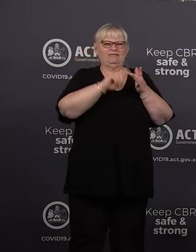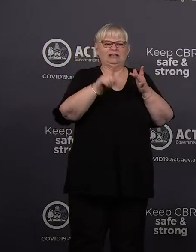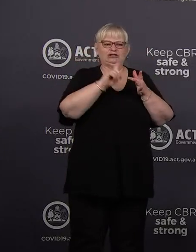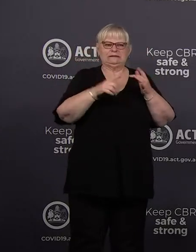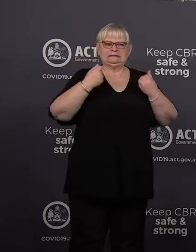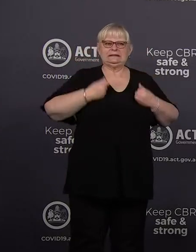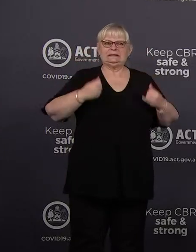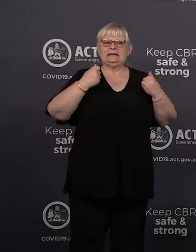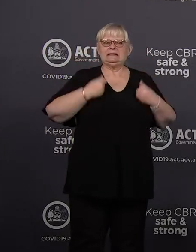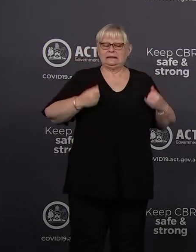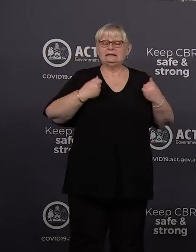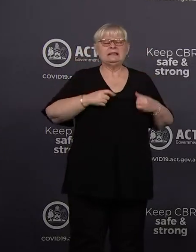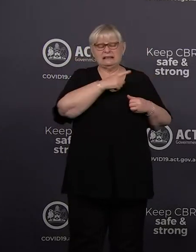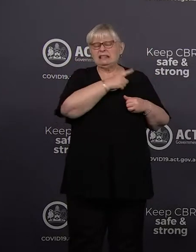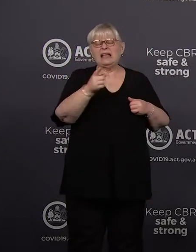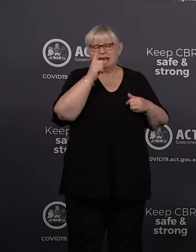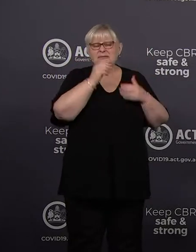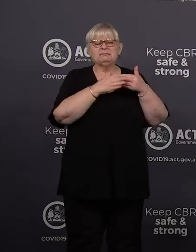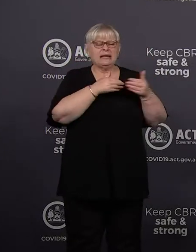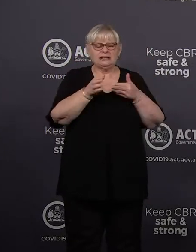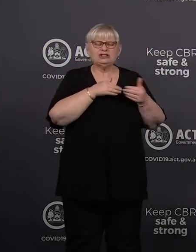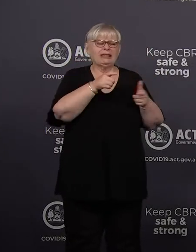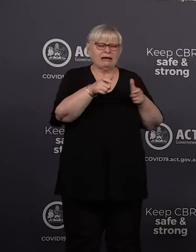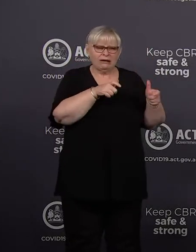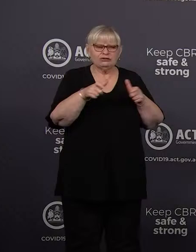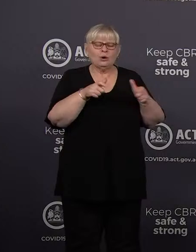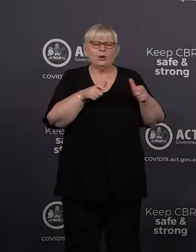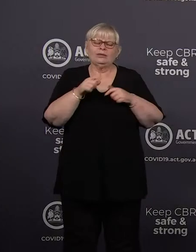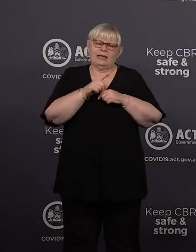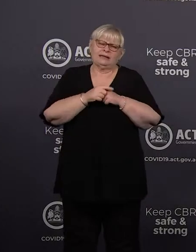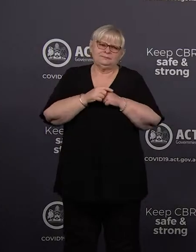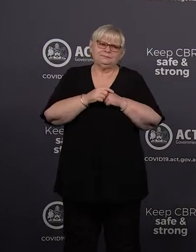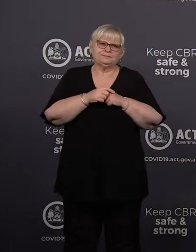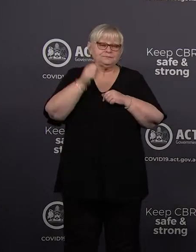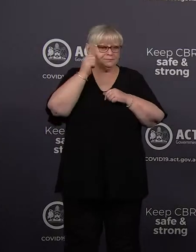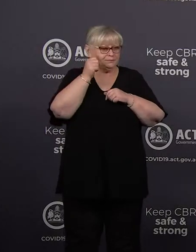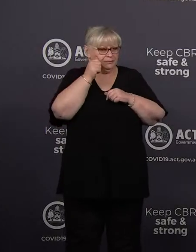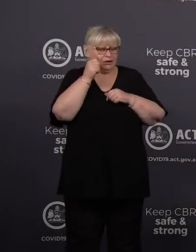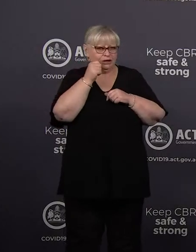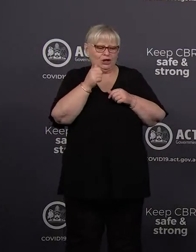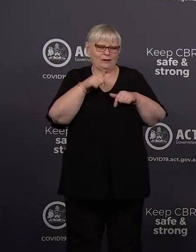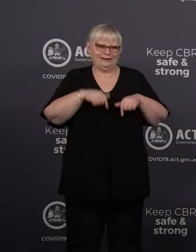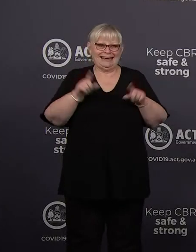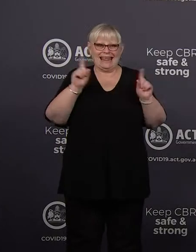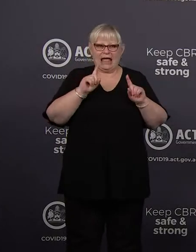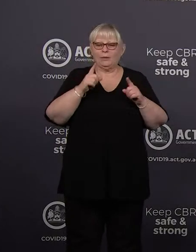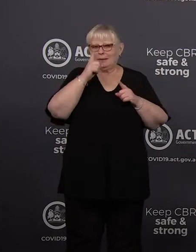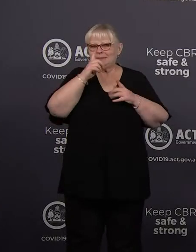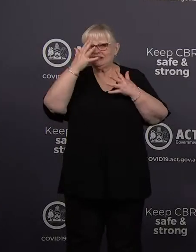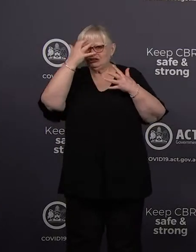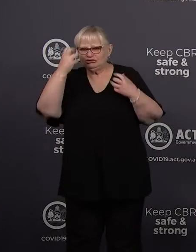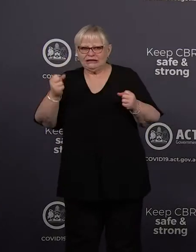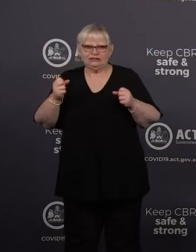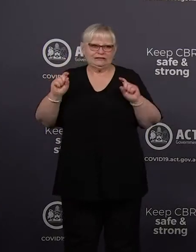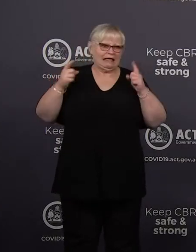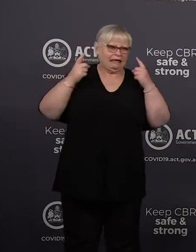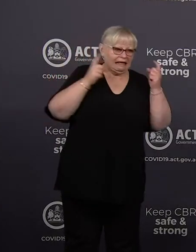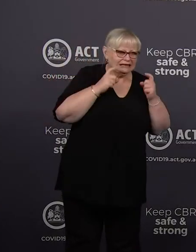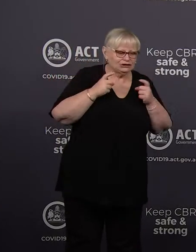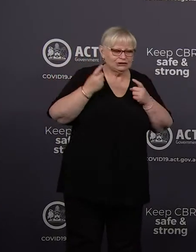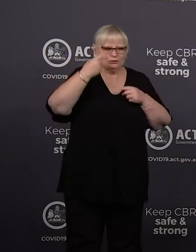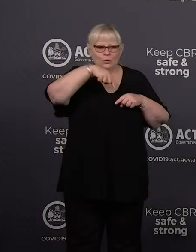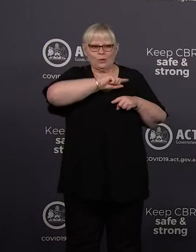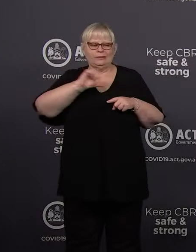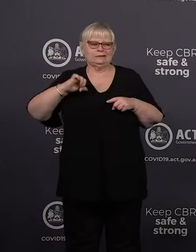used to managing infection prevention and control. But I recognise that this is a time of stress and anxiety for our hospital